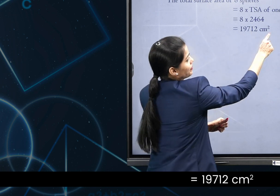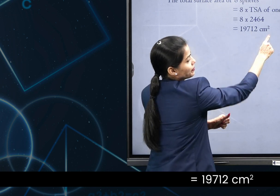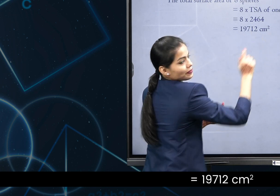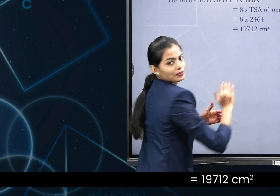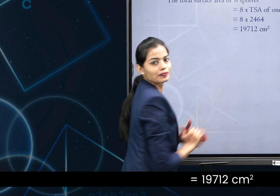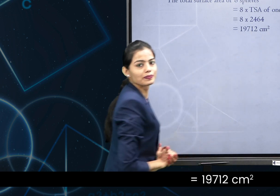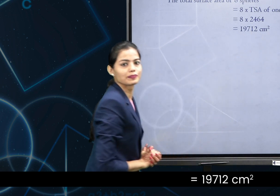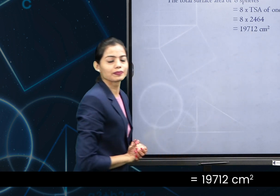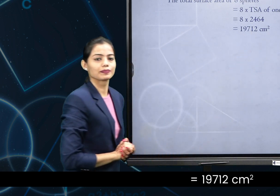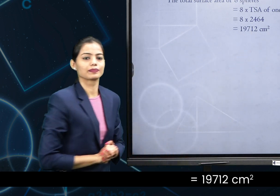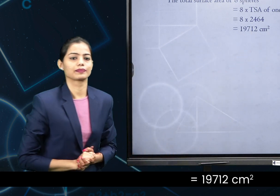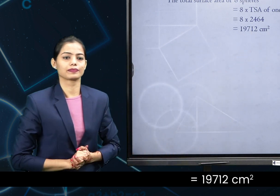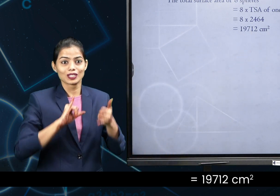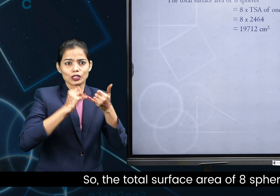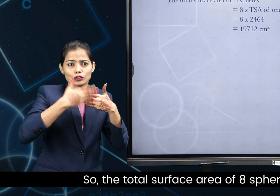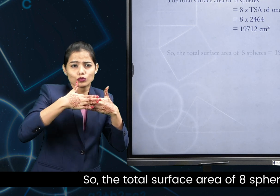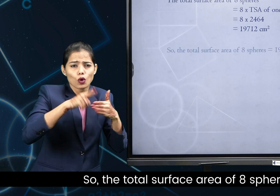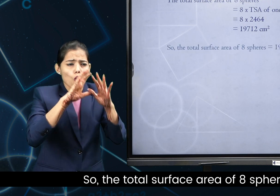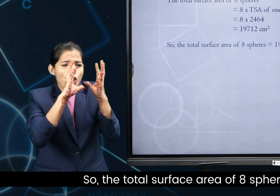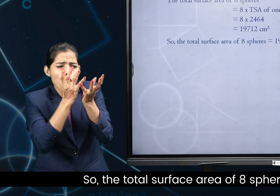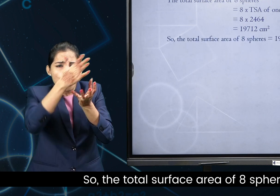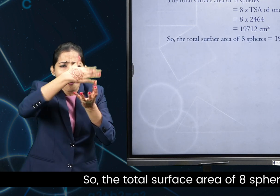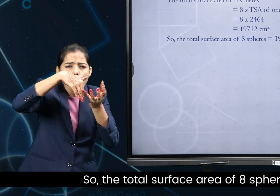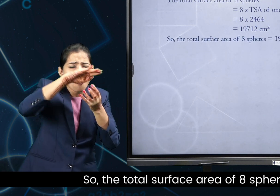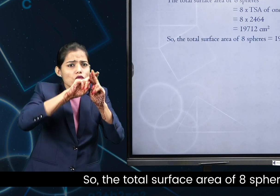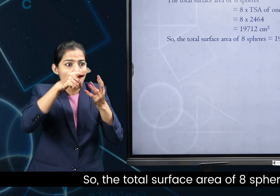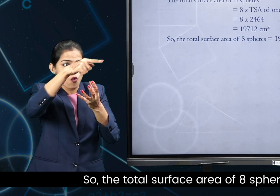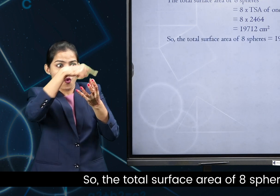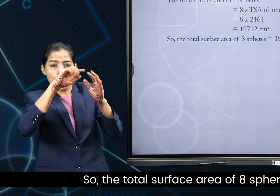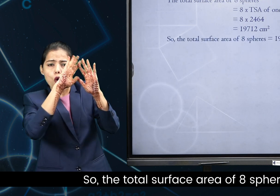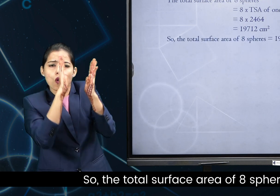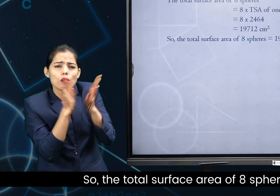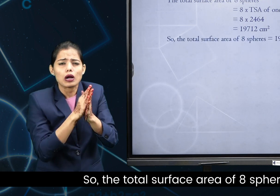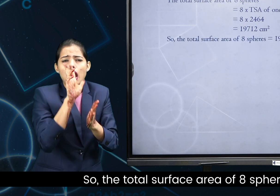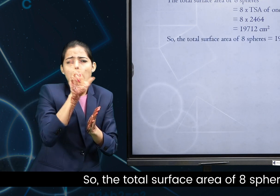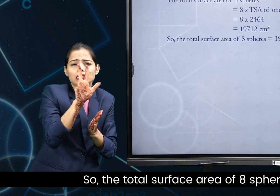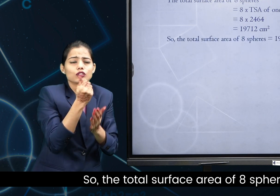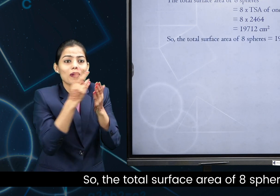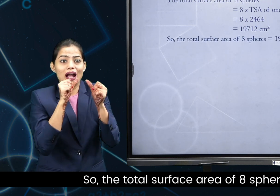19,712 centimeters square. So, the total surface area of 8 spheres is equal to